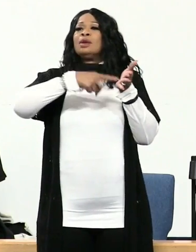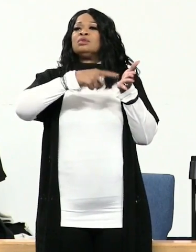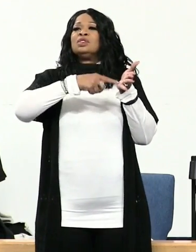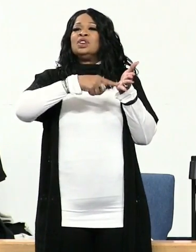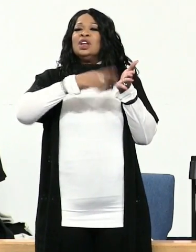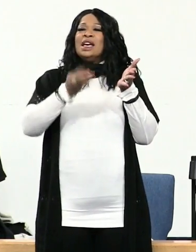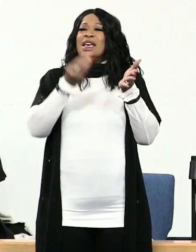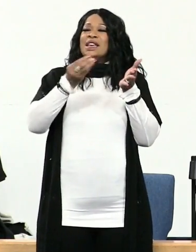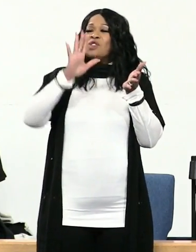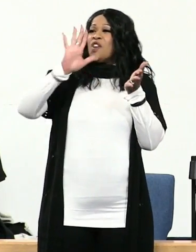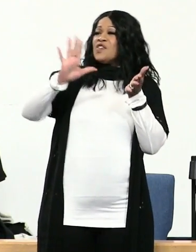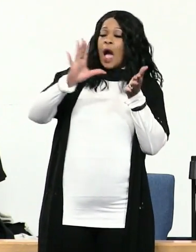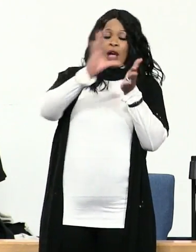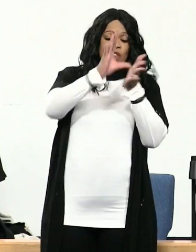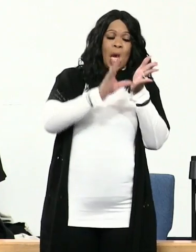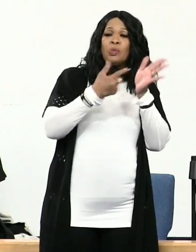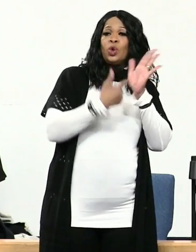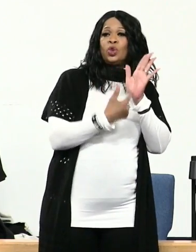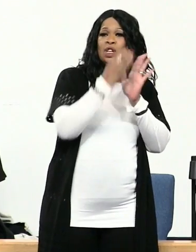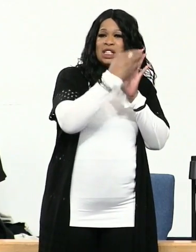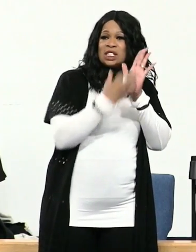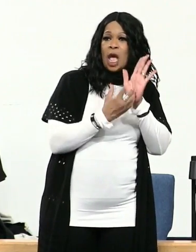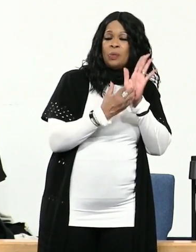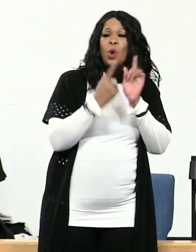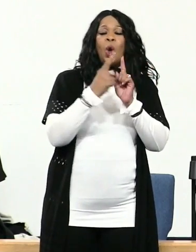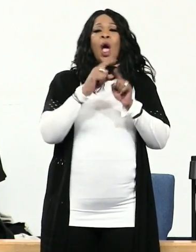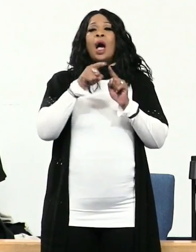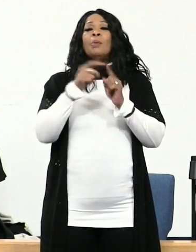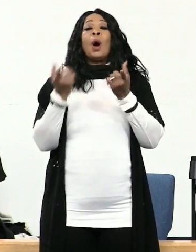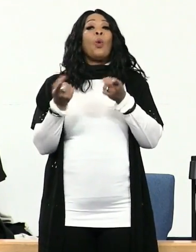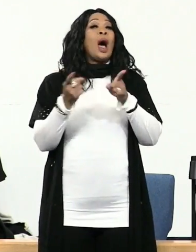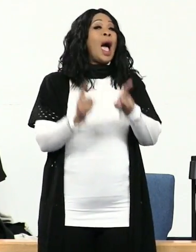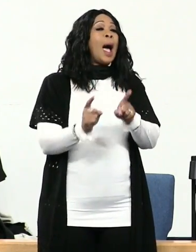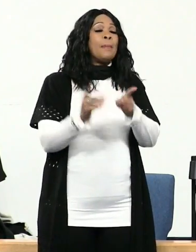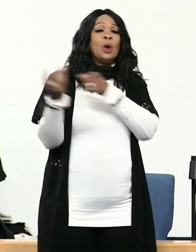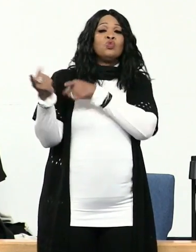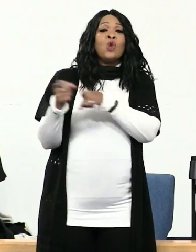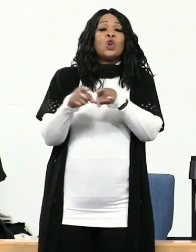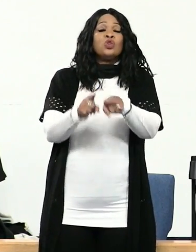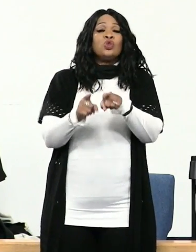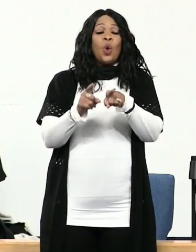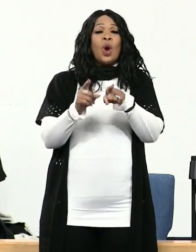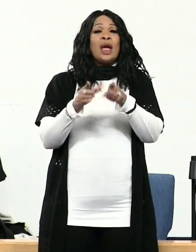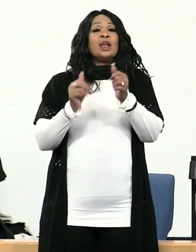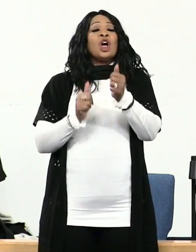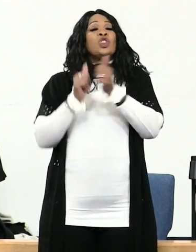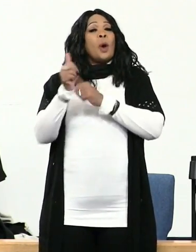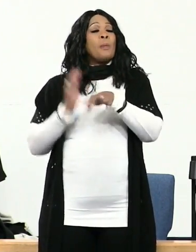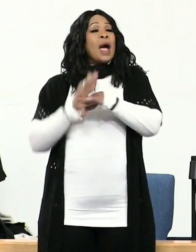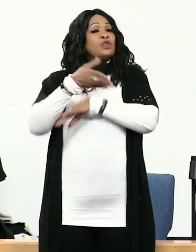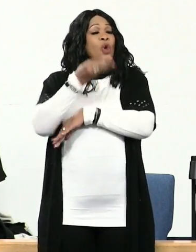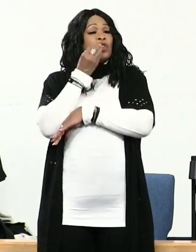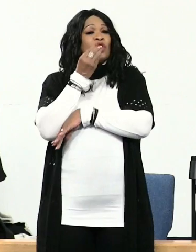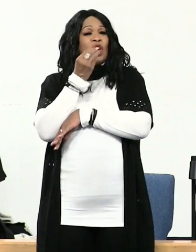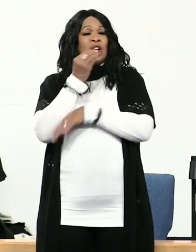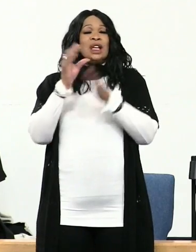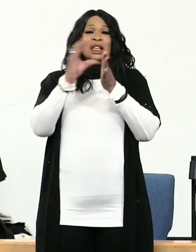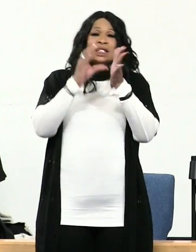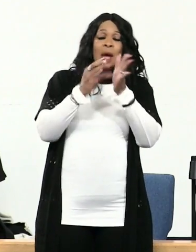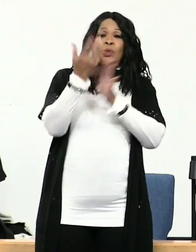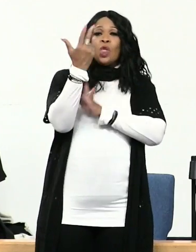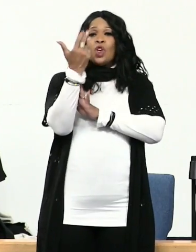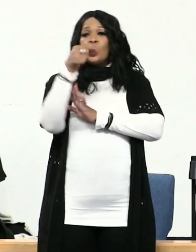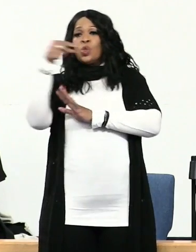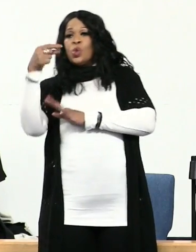five chapters about what happened during the Passover meal. It's chapters 13